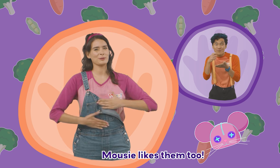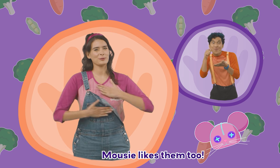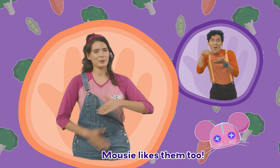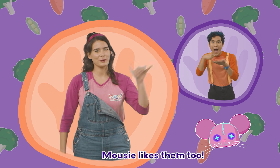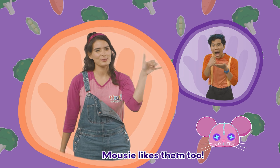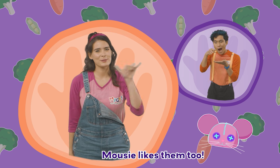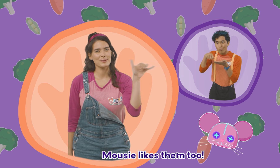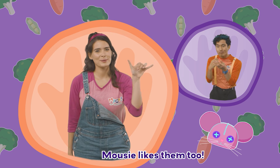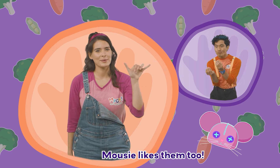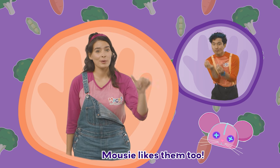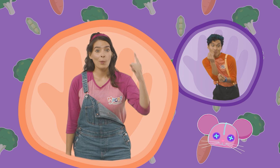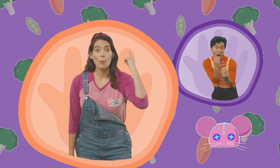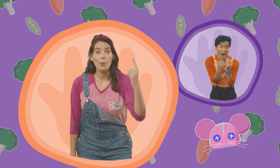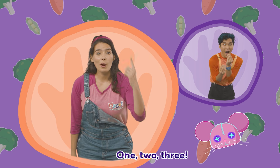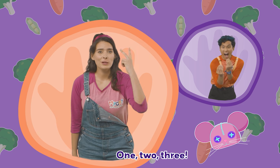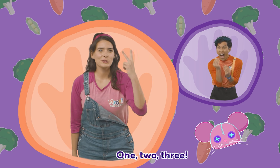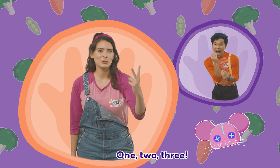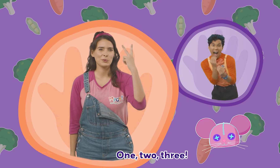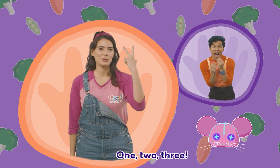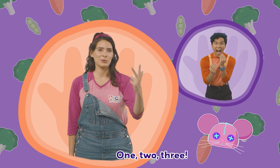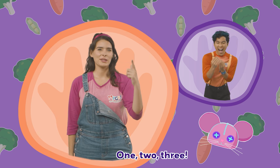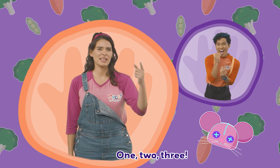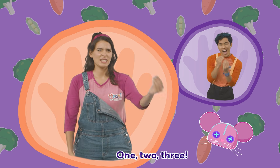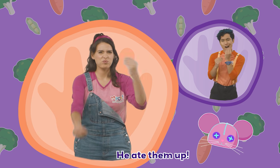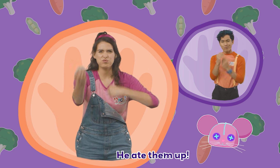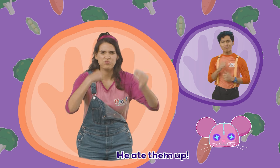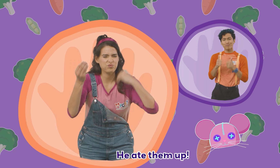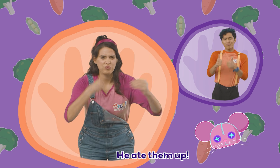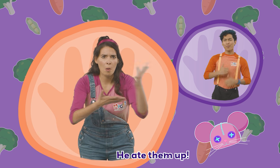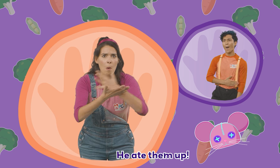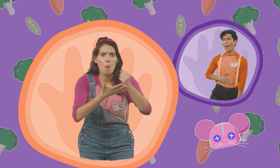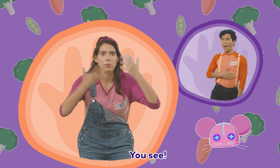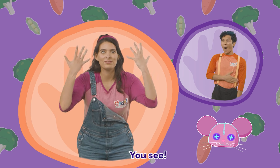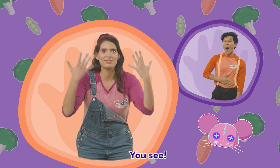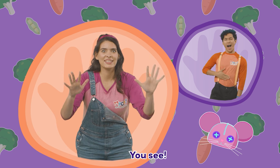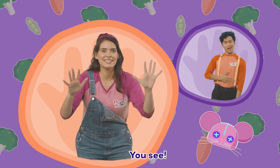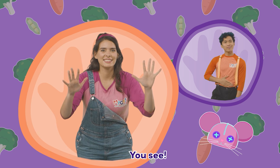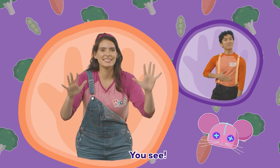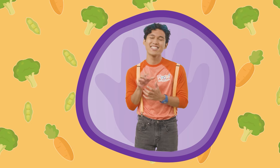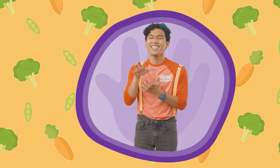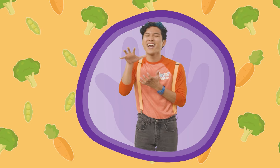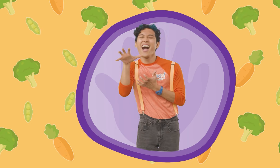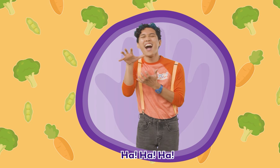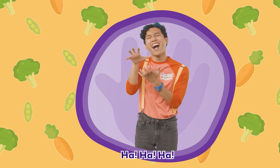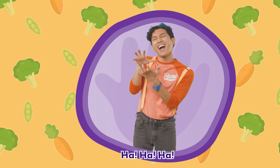Mousy likes them too. 1, 2, 3, he ate them up. You see. Ha,